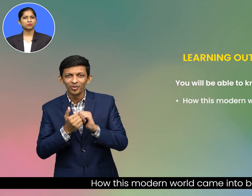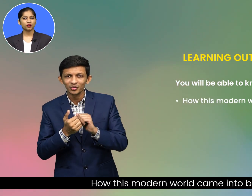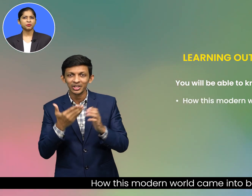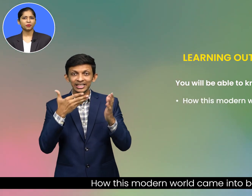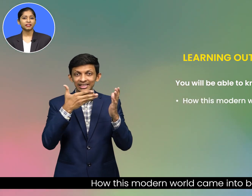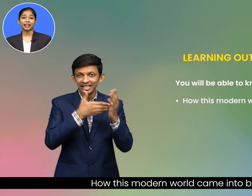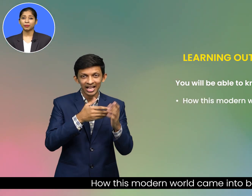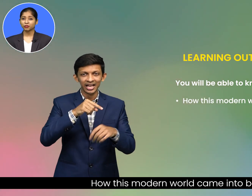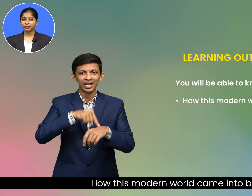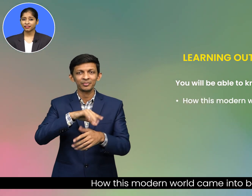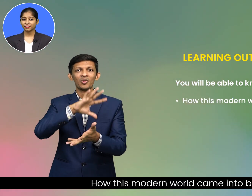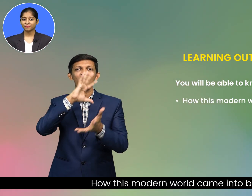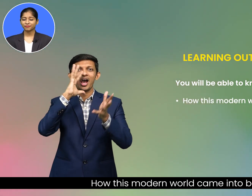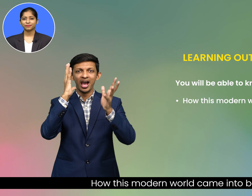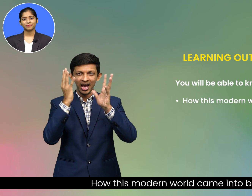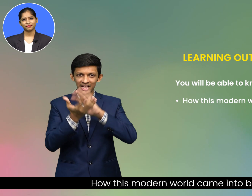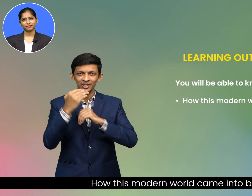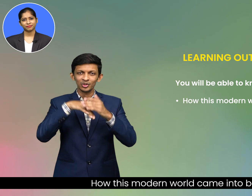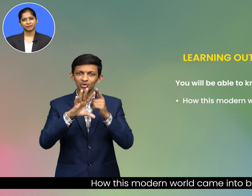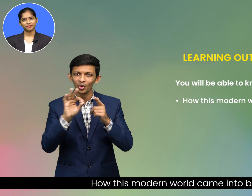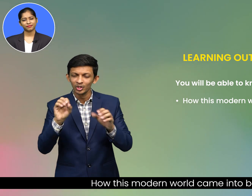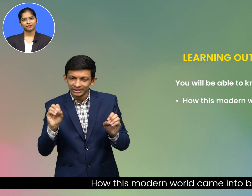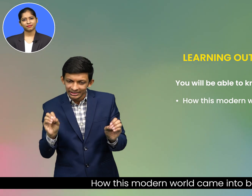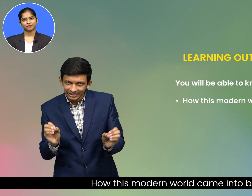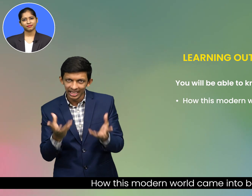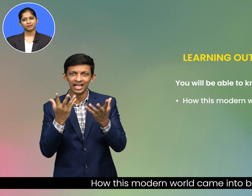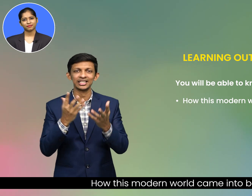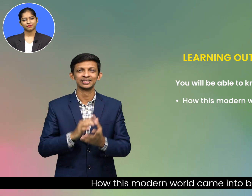how this modern world came into being,